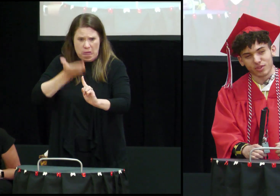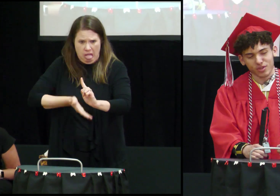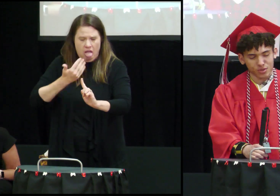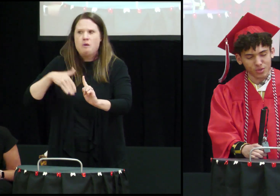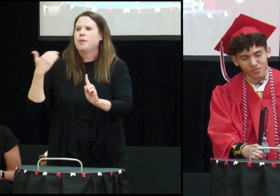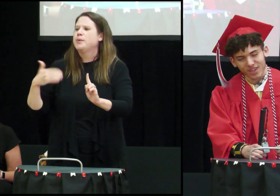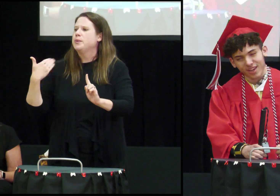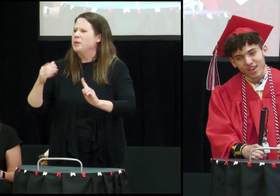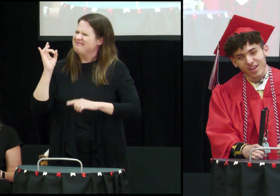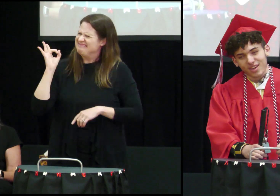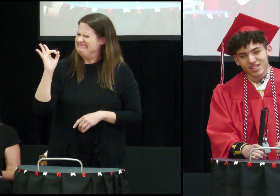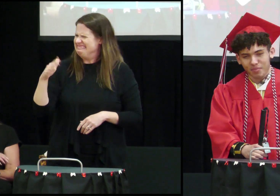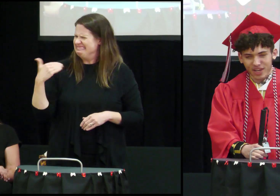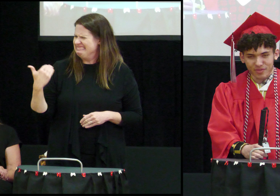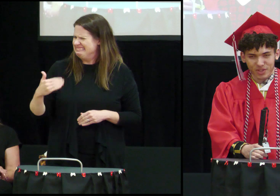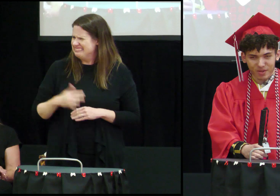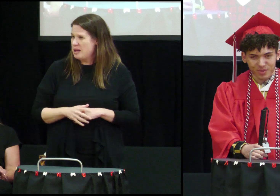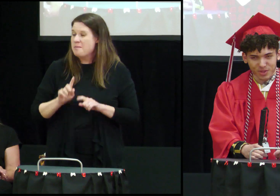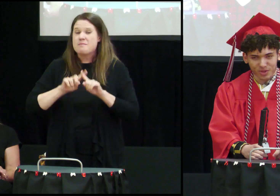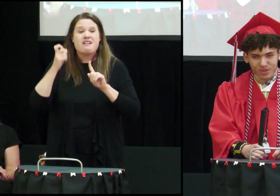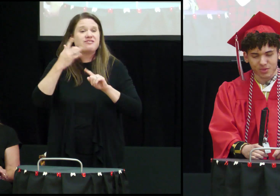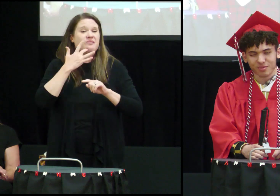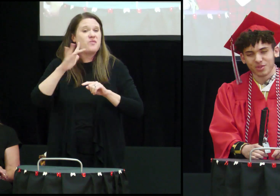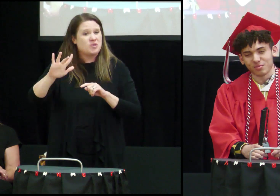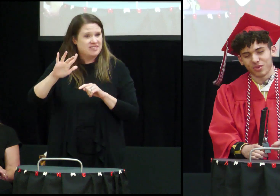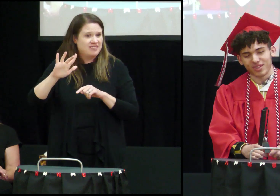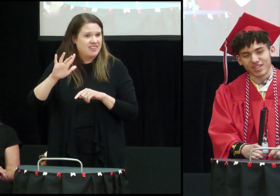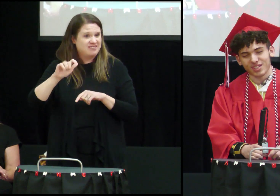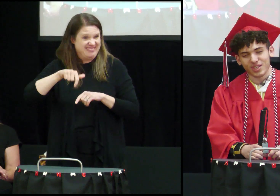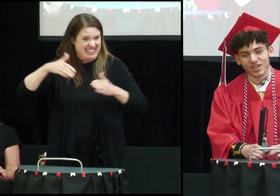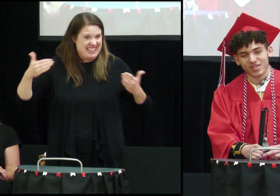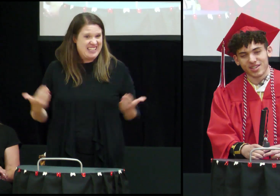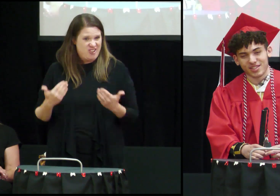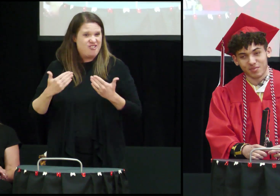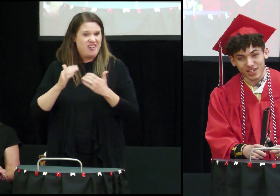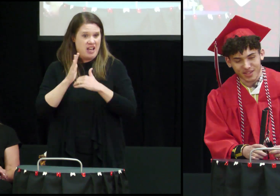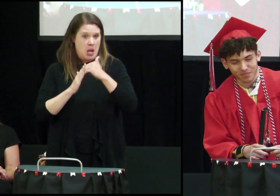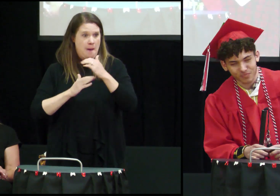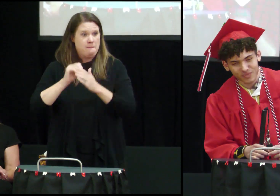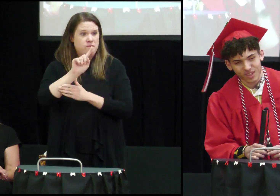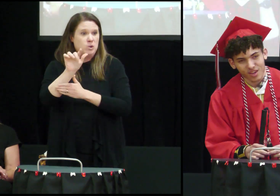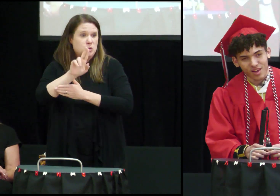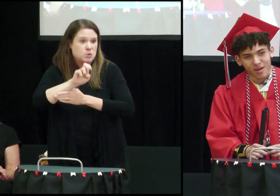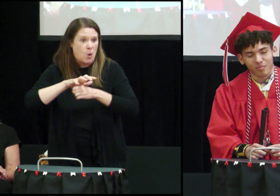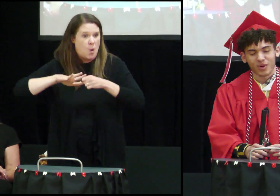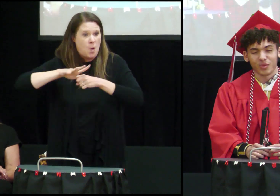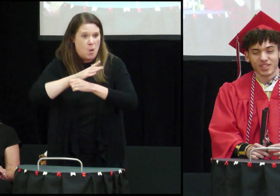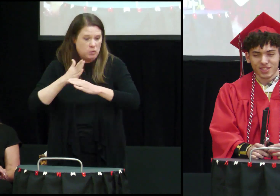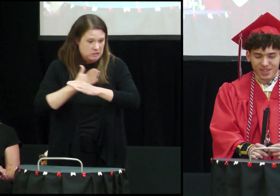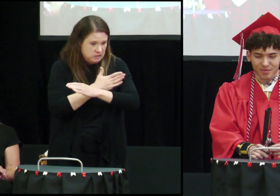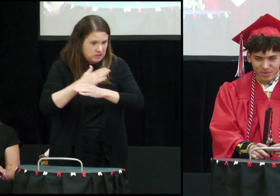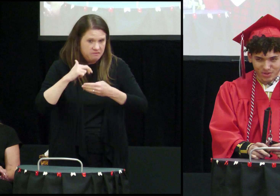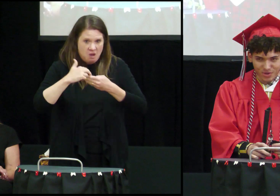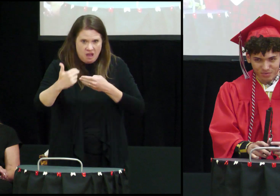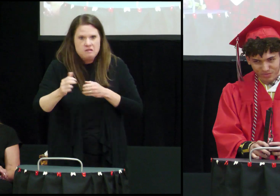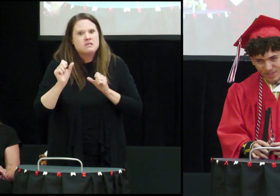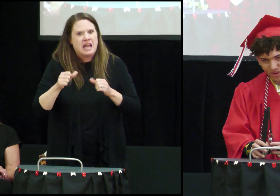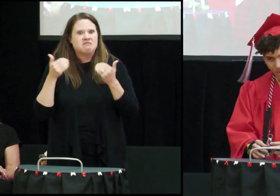you, stepping out of your comfort zone is one of the most important things here at CSDB. But what is a comfort zone? Well,